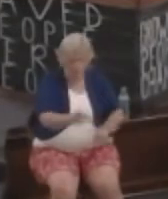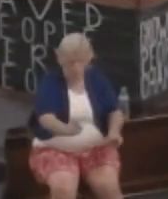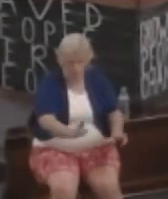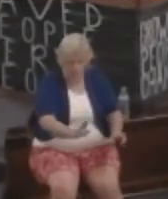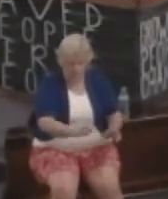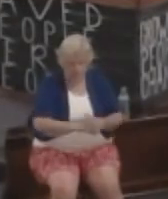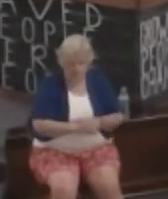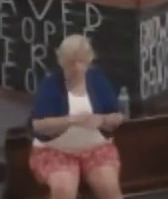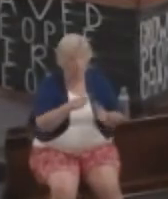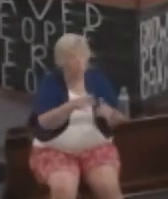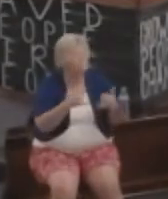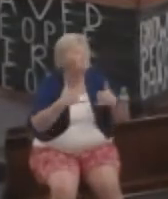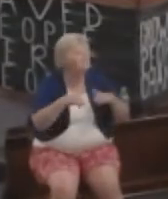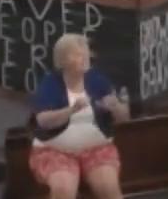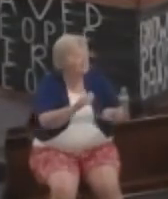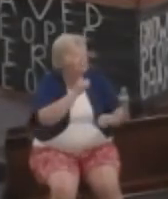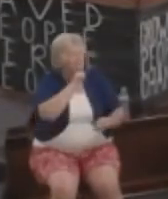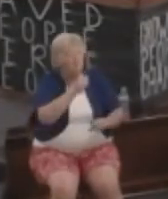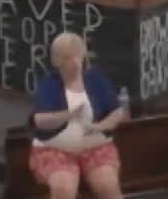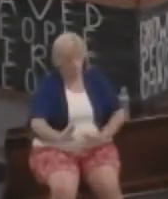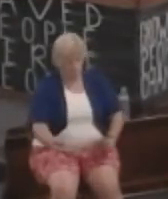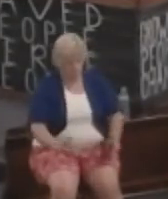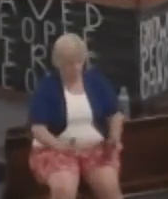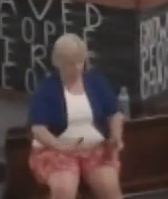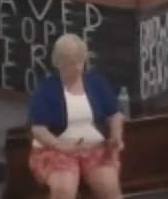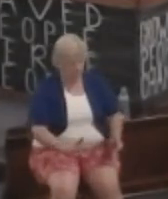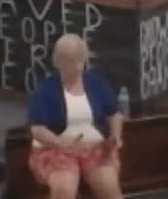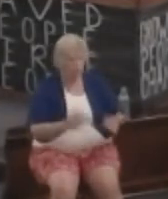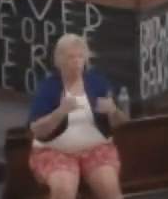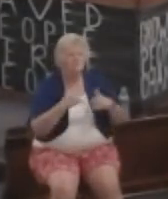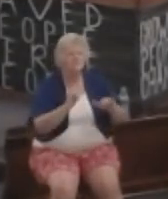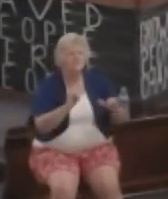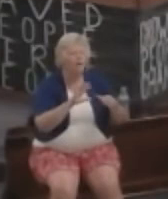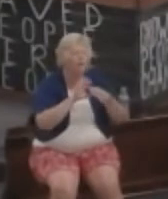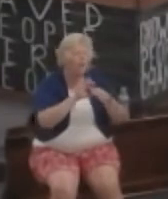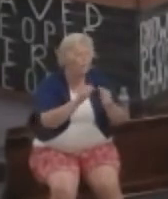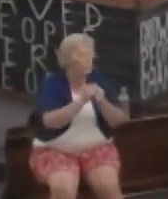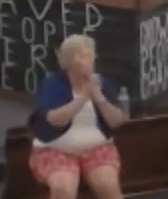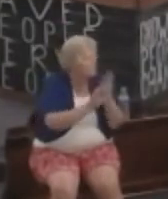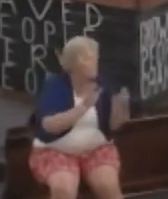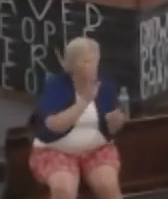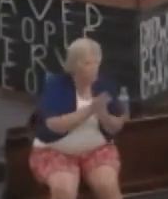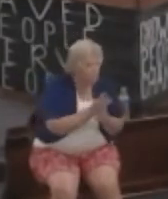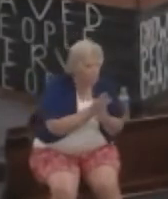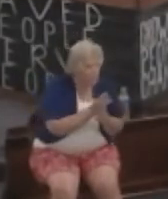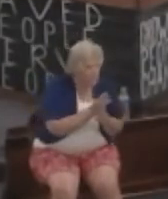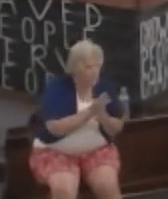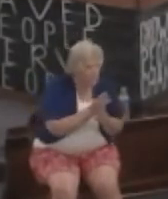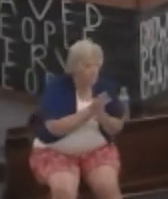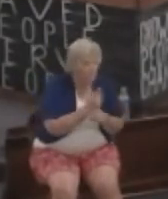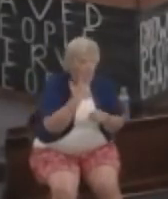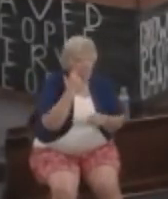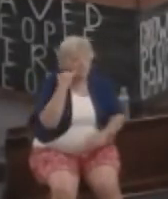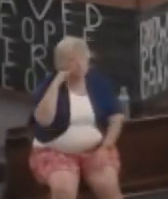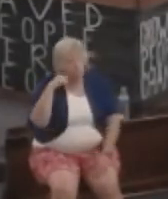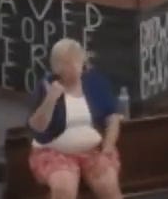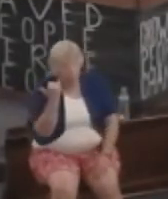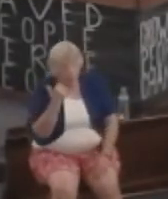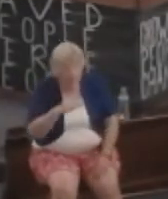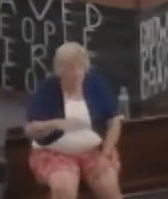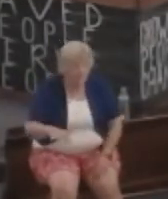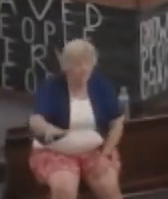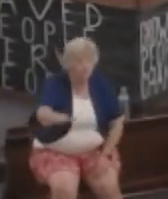Indeed, you are still not ready. You are still worldly. For since there is jealousy and quarreling among